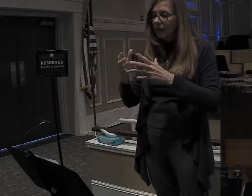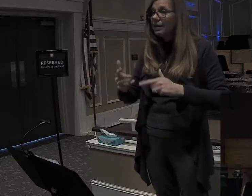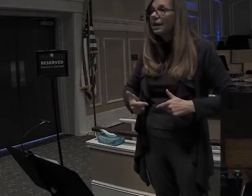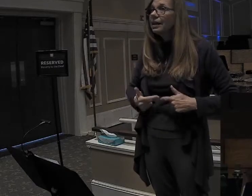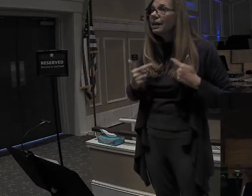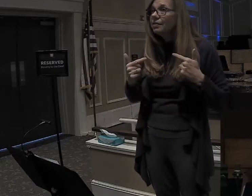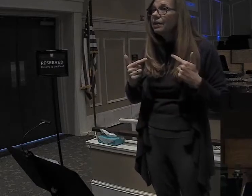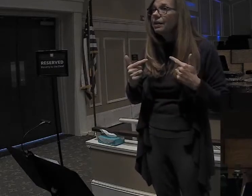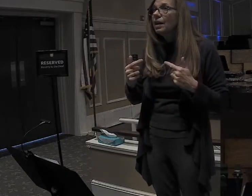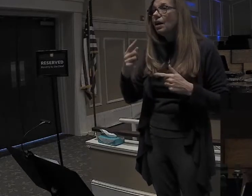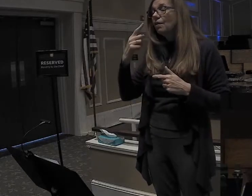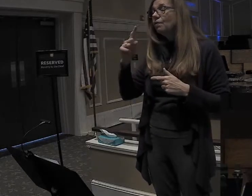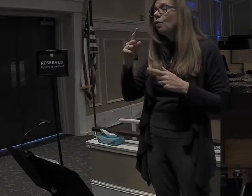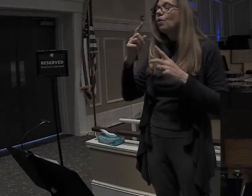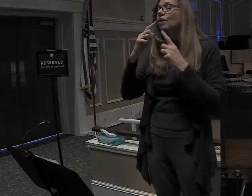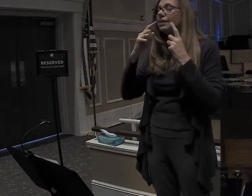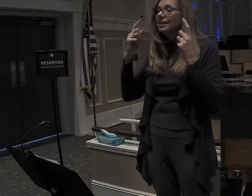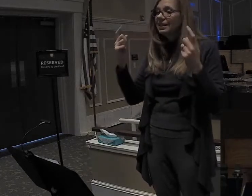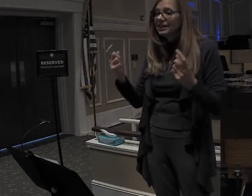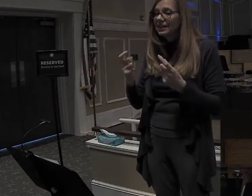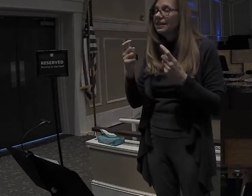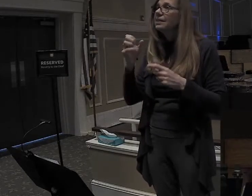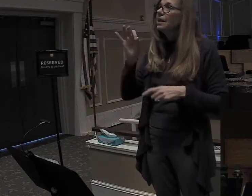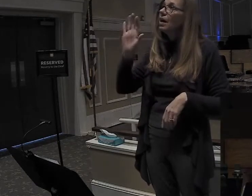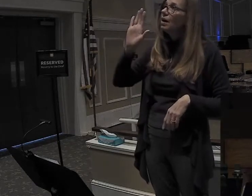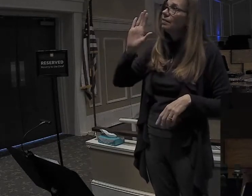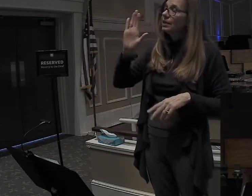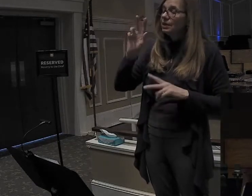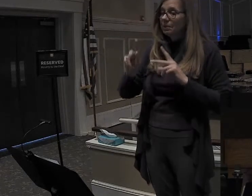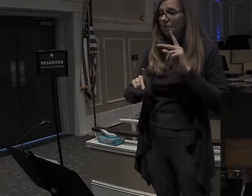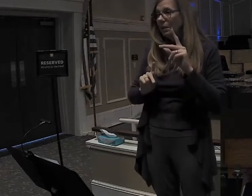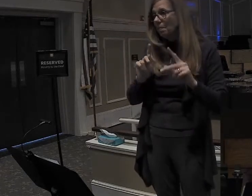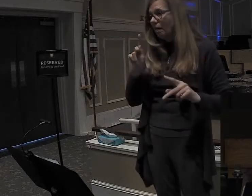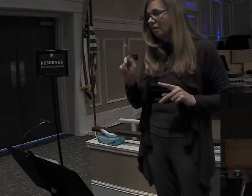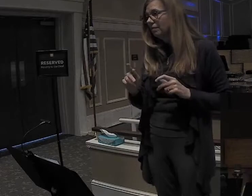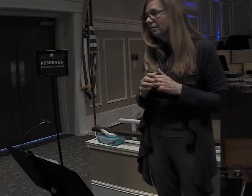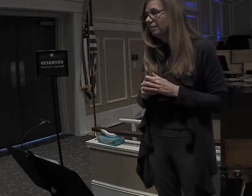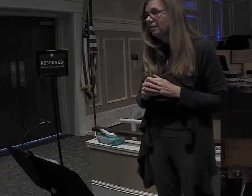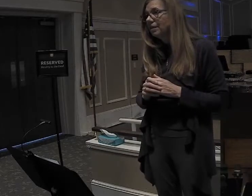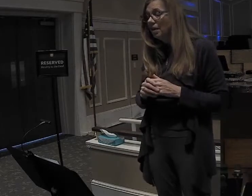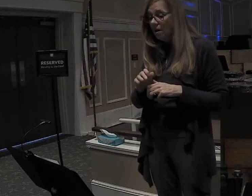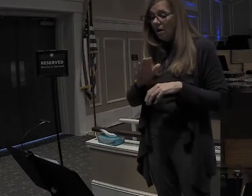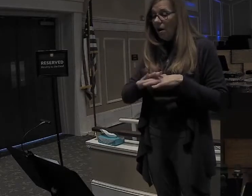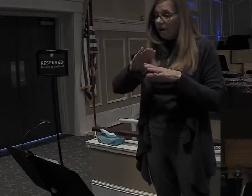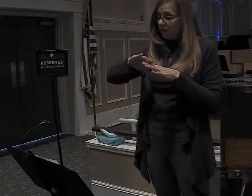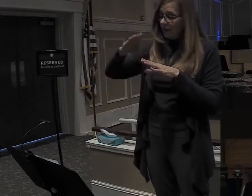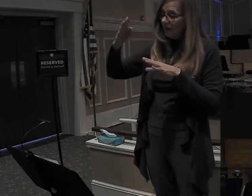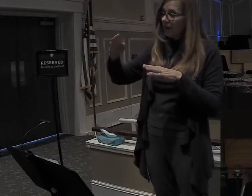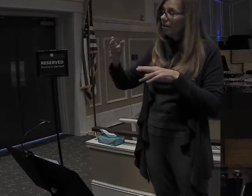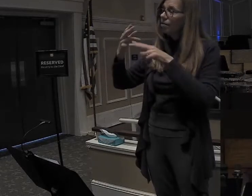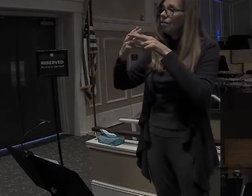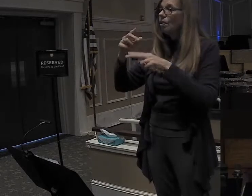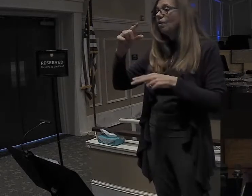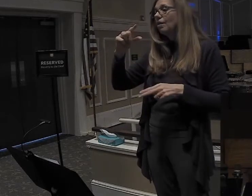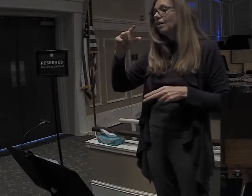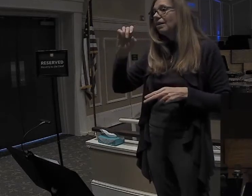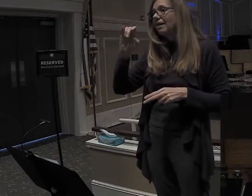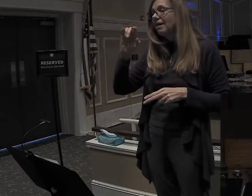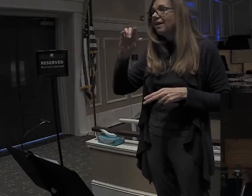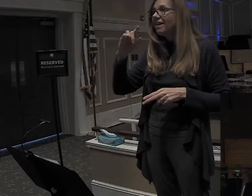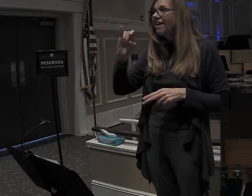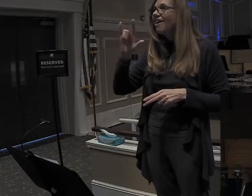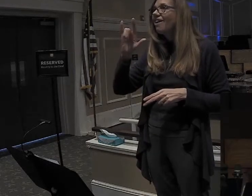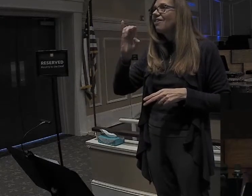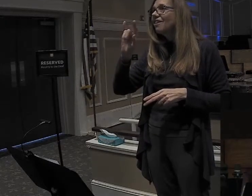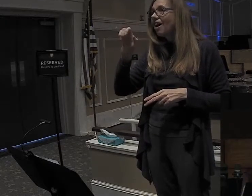of my people, to whom the stroke was due? And on a hill called Golgotha, the hill of the skull, he